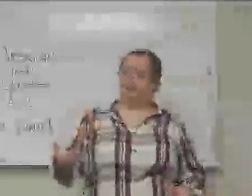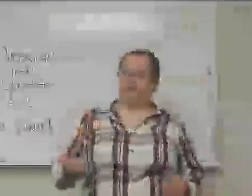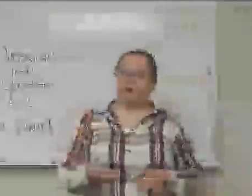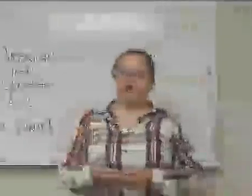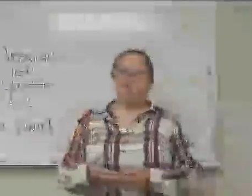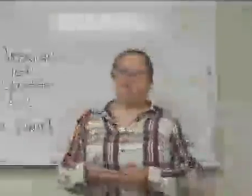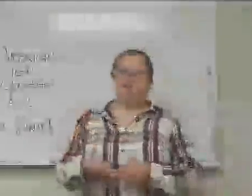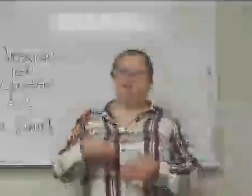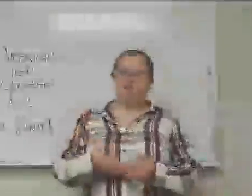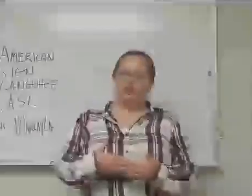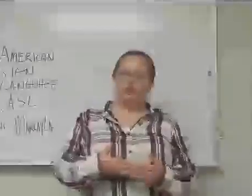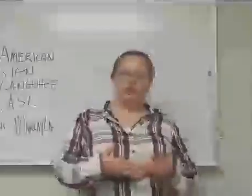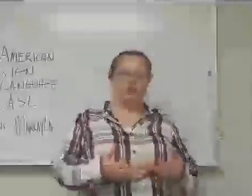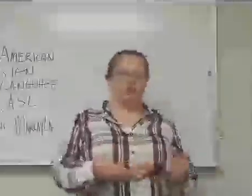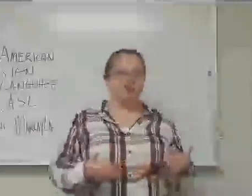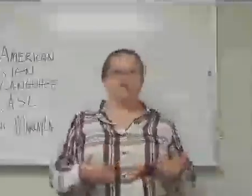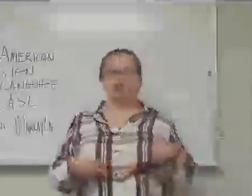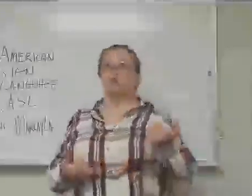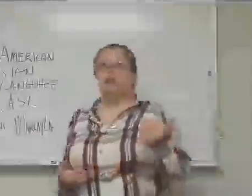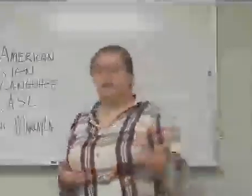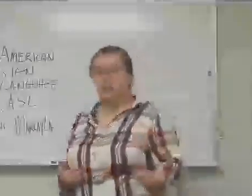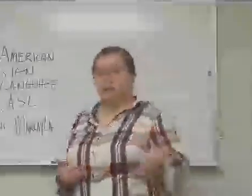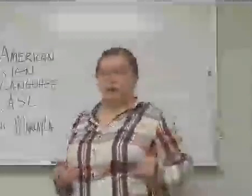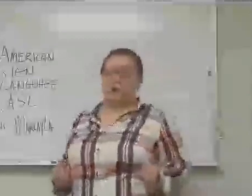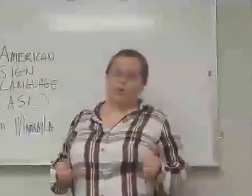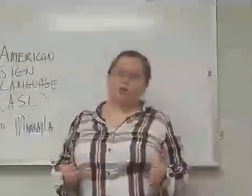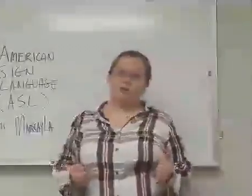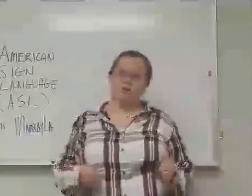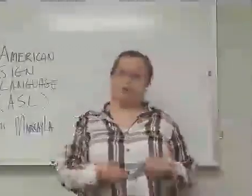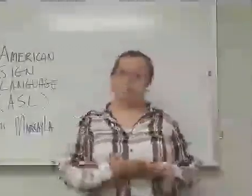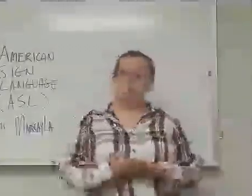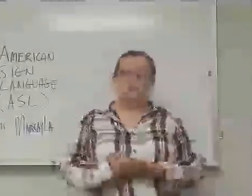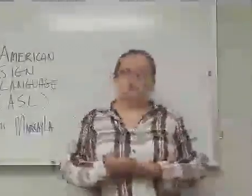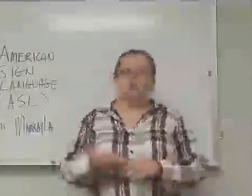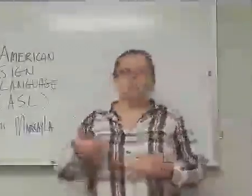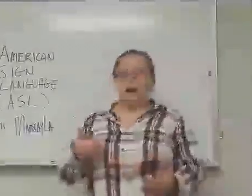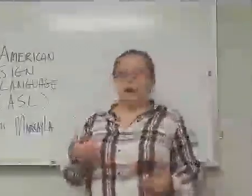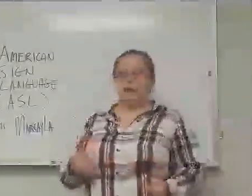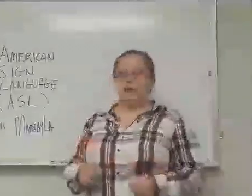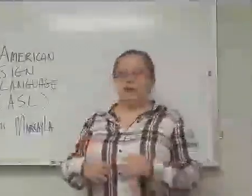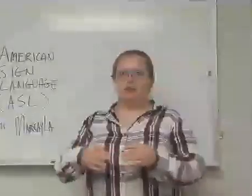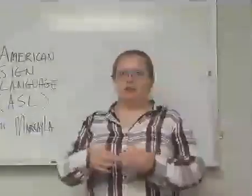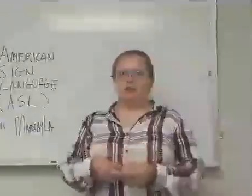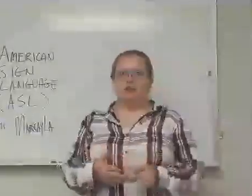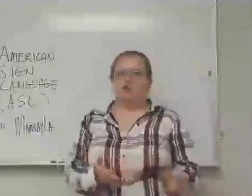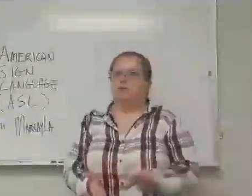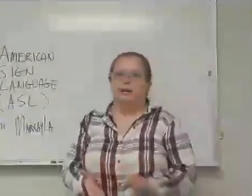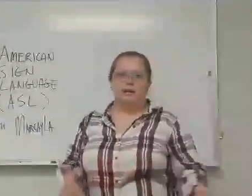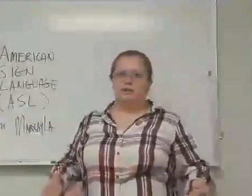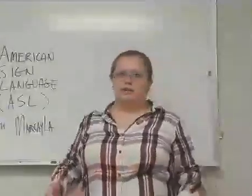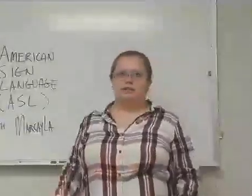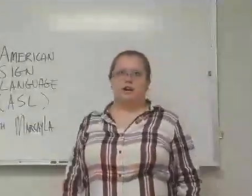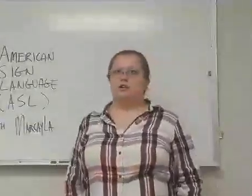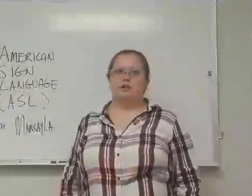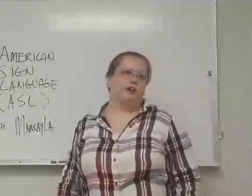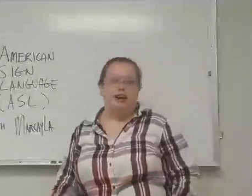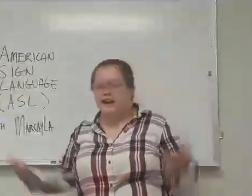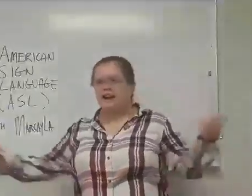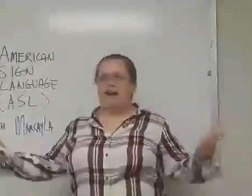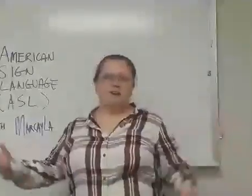out because it's showing that you're at least trying to learn their language. Right. Rather than writing down or, hey, I